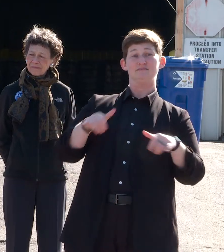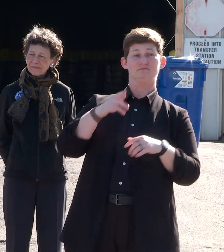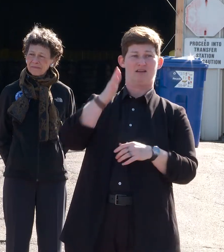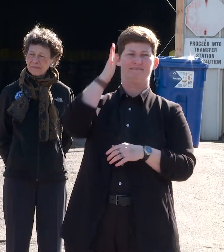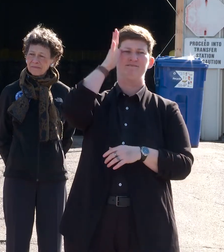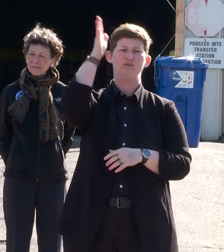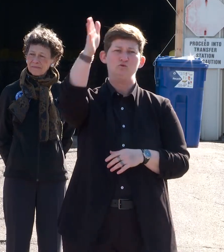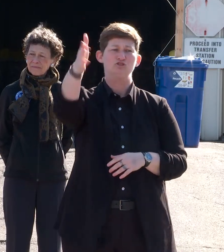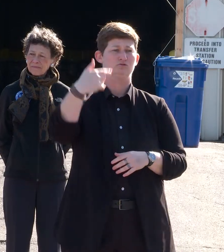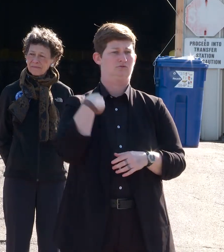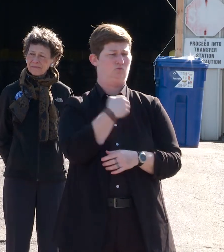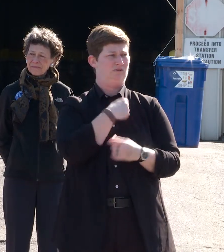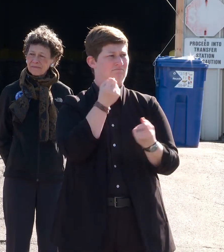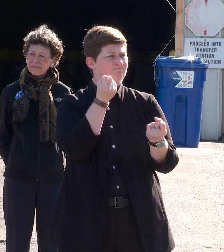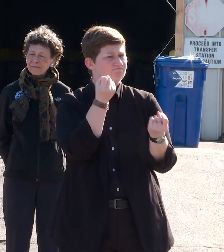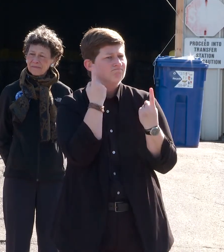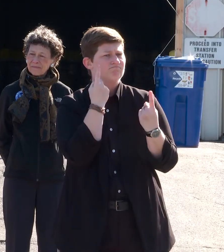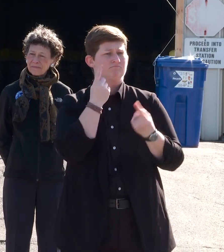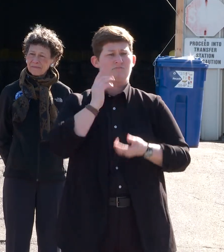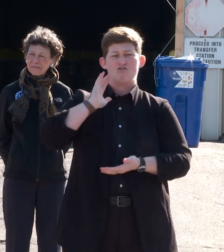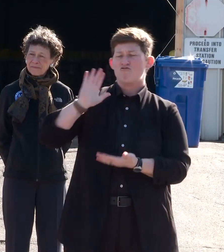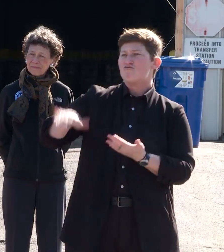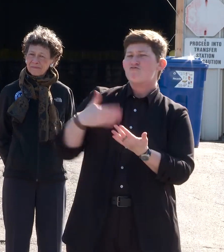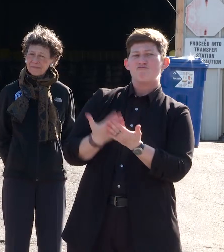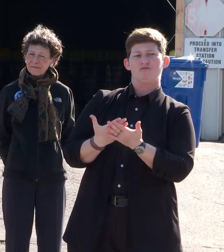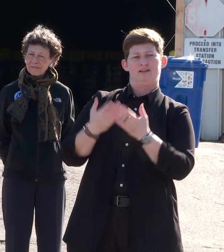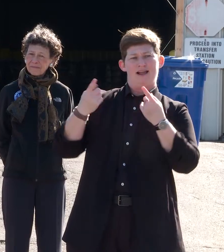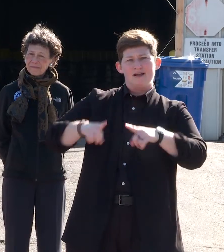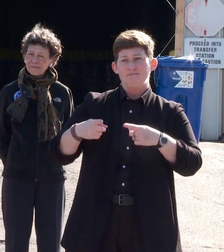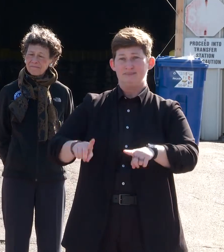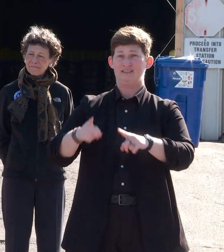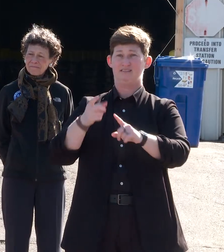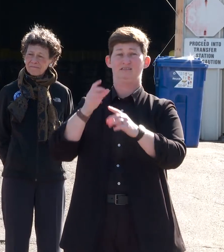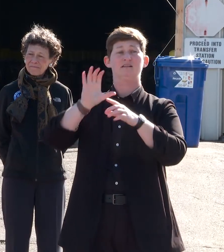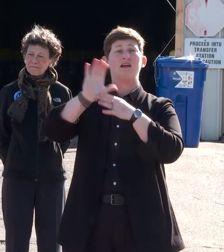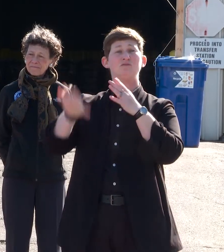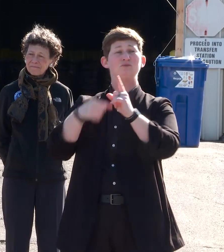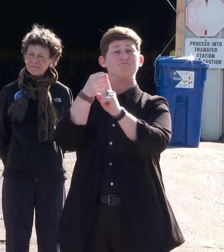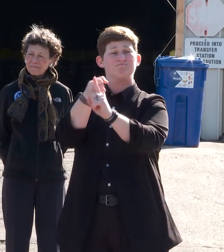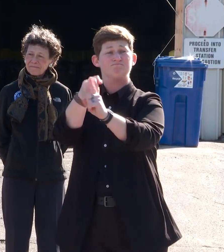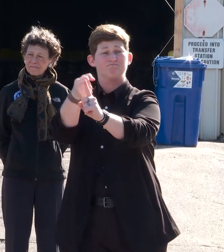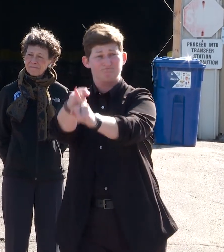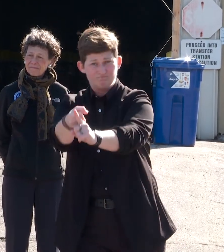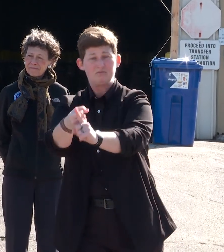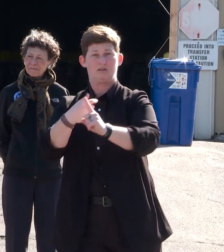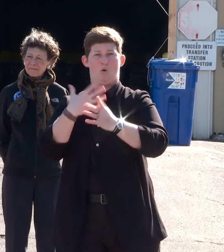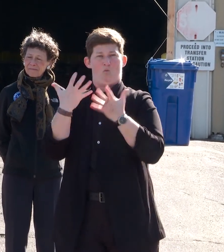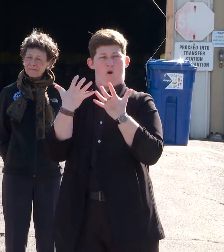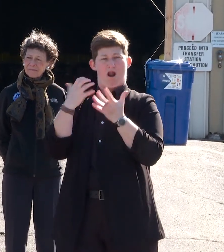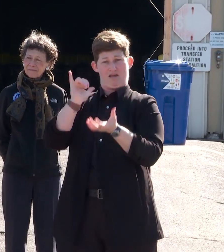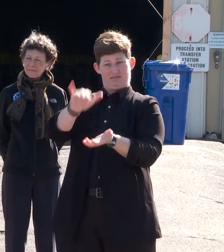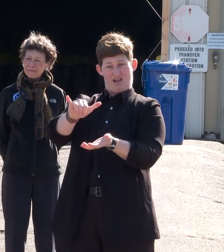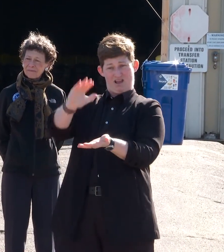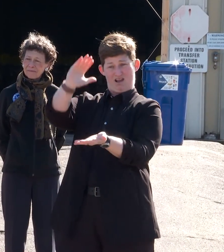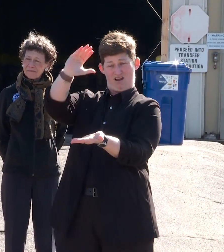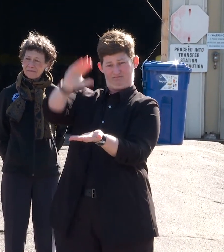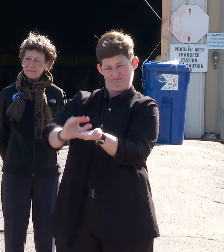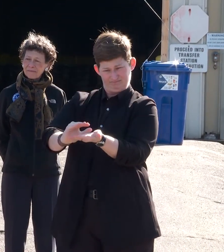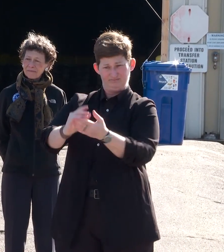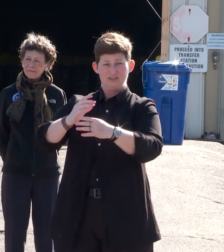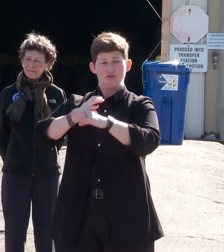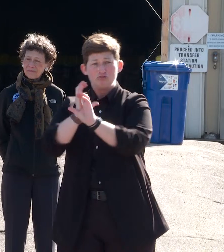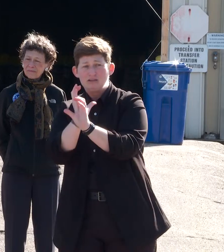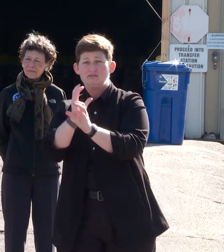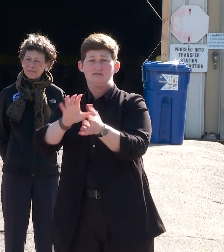the implications of how we deal with our waste, so we can help mitigate the climate crisis, support our local economies, create